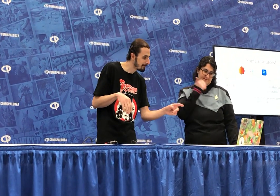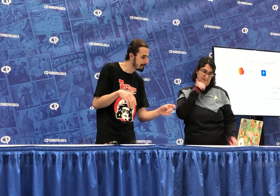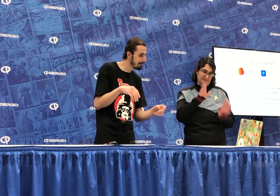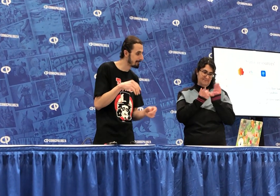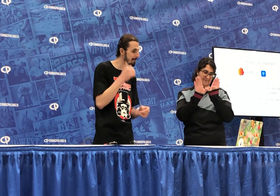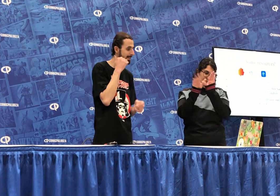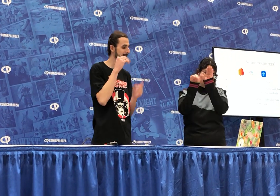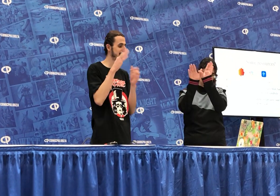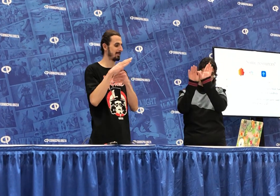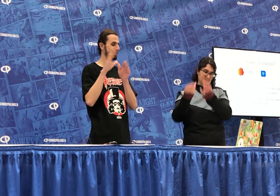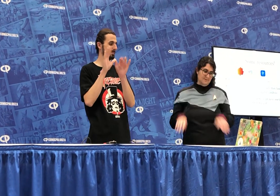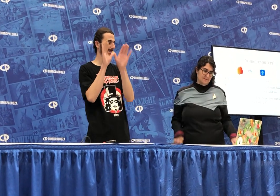the Daily Moth.